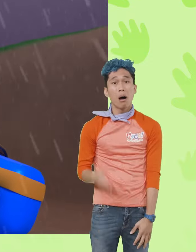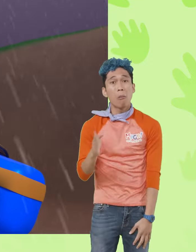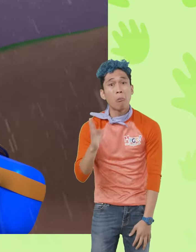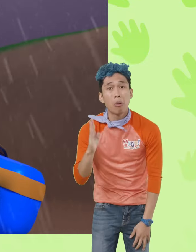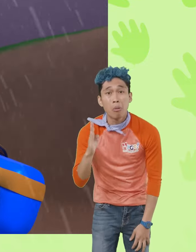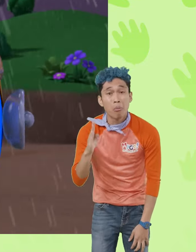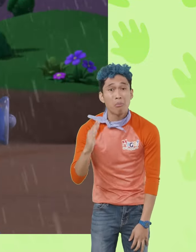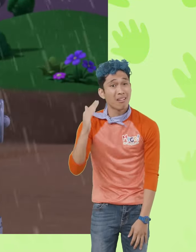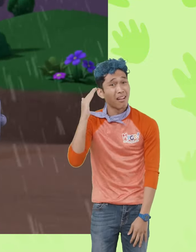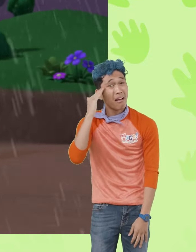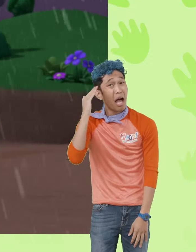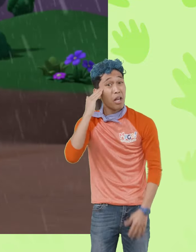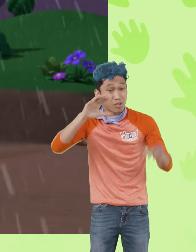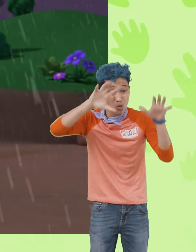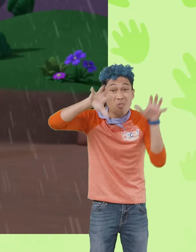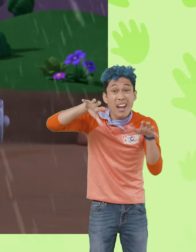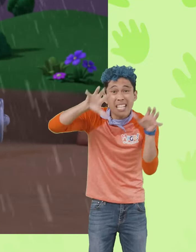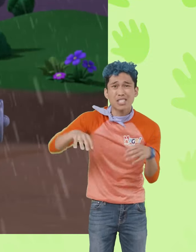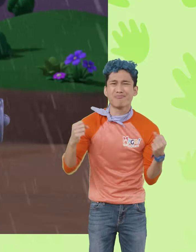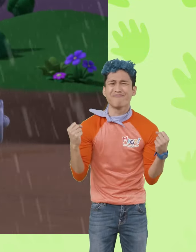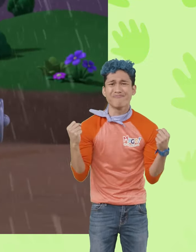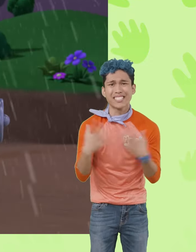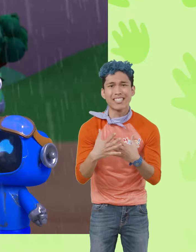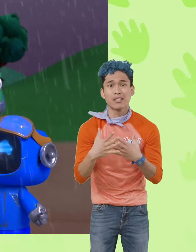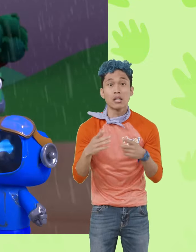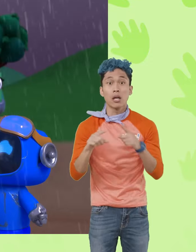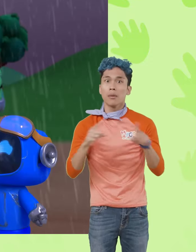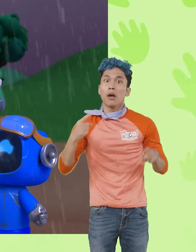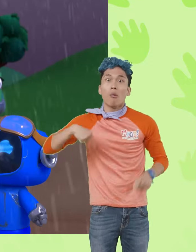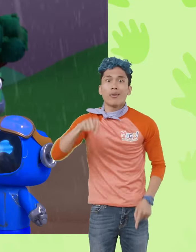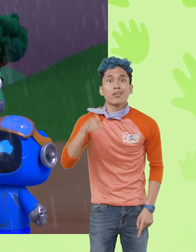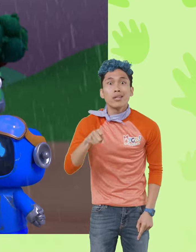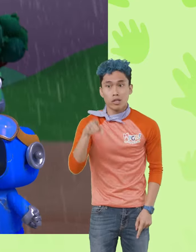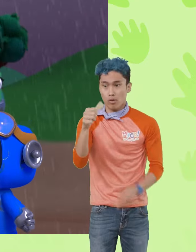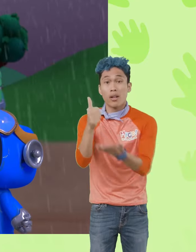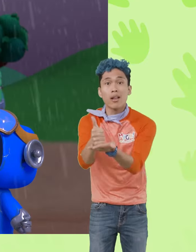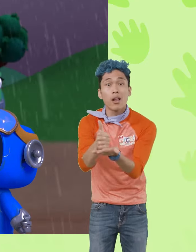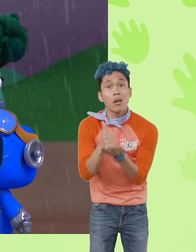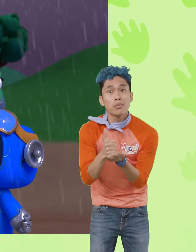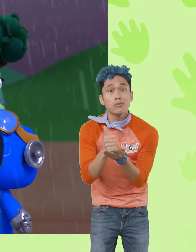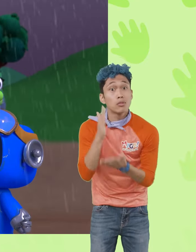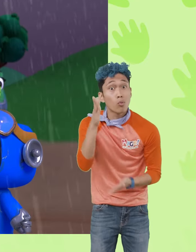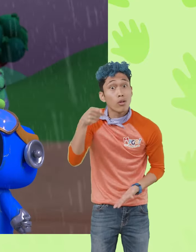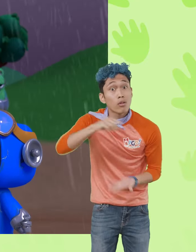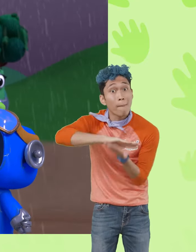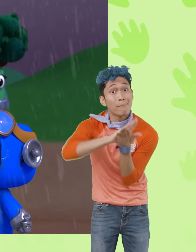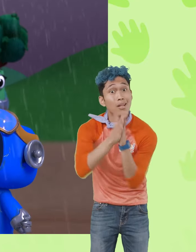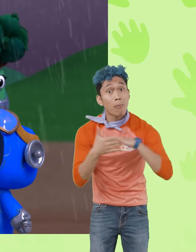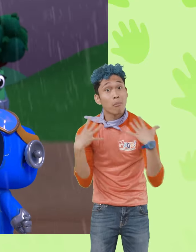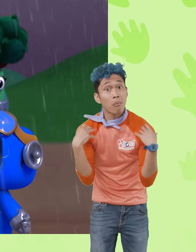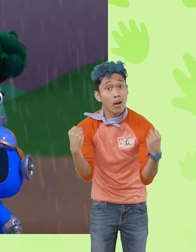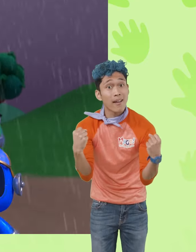Oh, Blue. I know the storm is scary, but we need your help. Will you be brave for us?